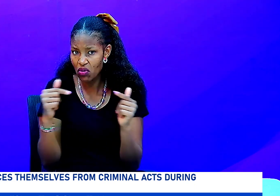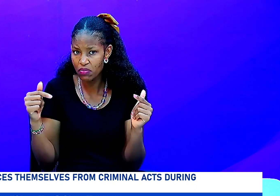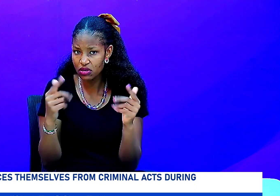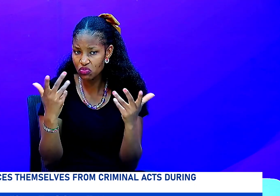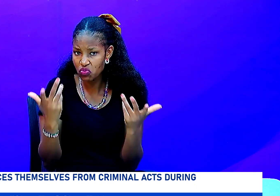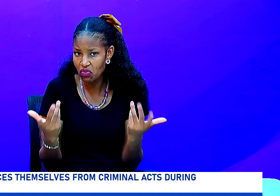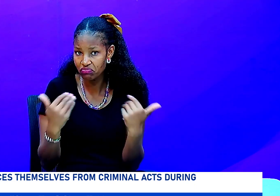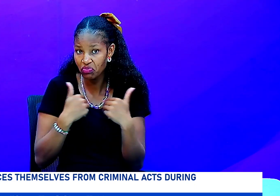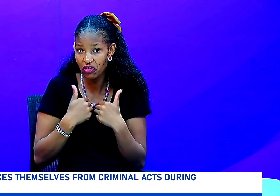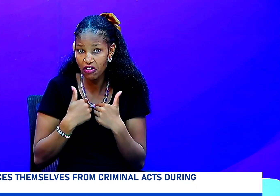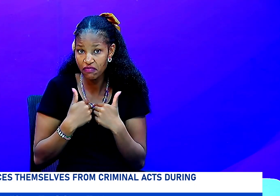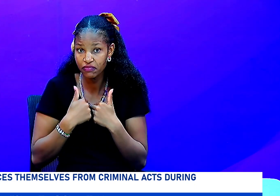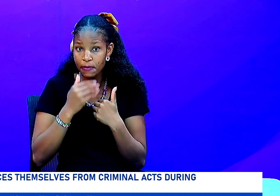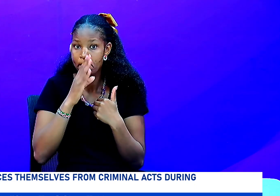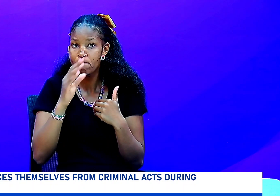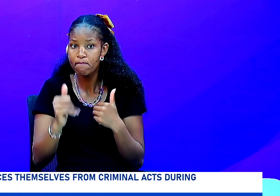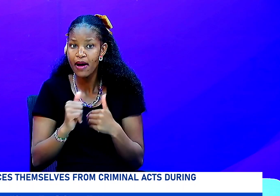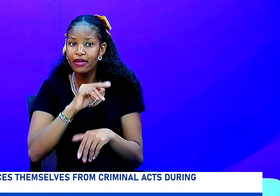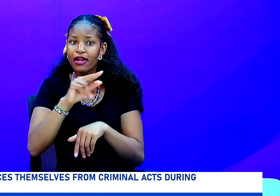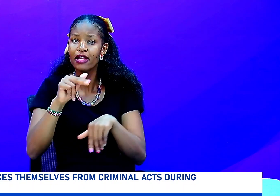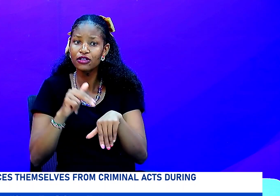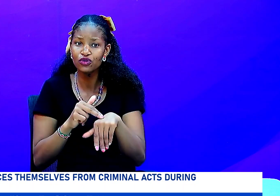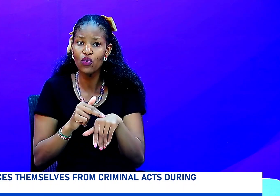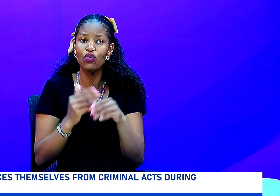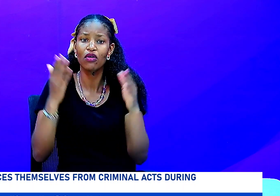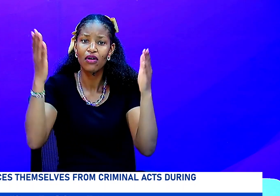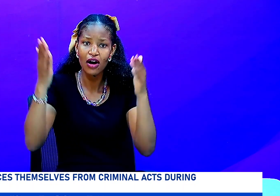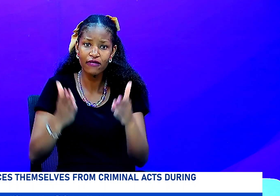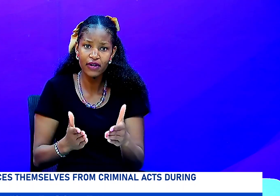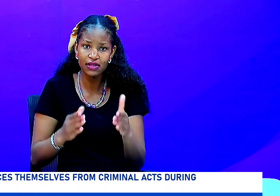The opposition was headed by National Assembly